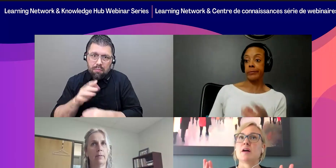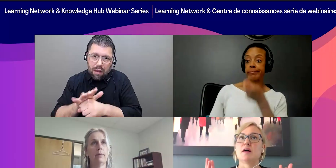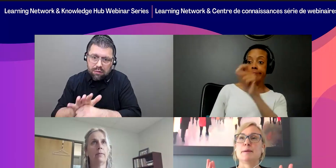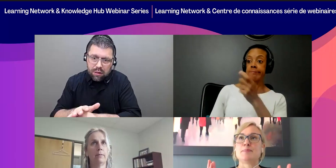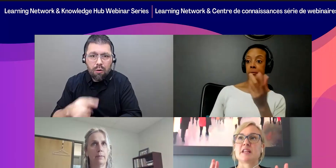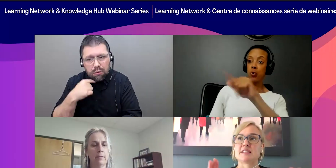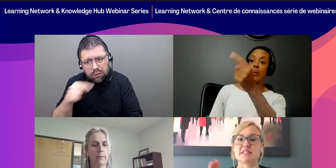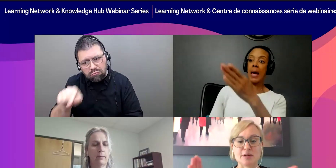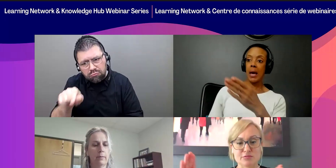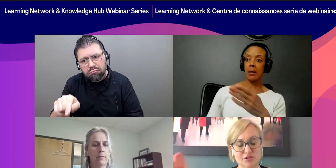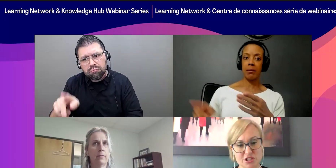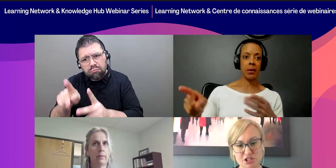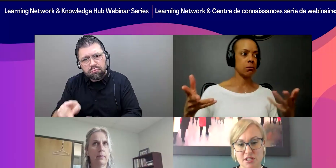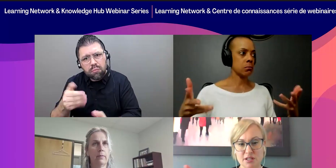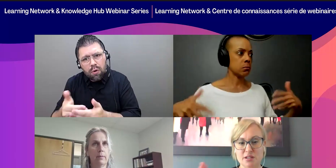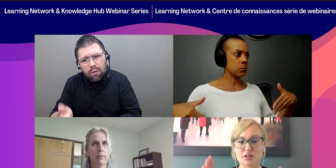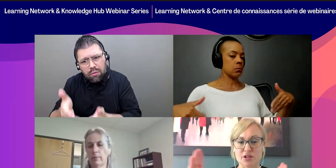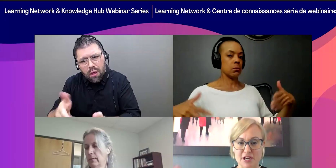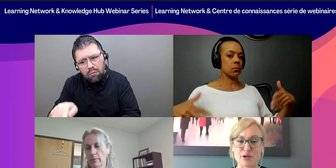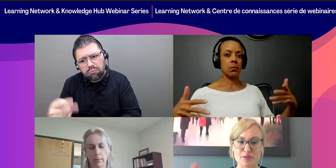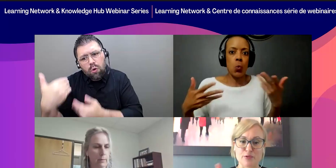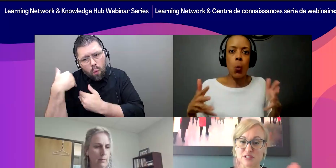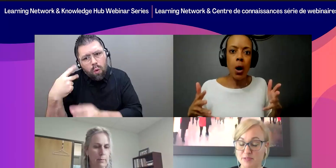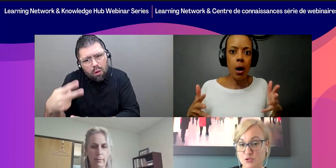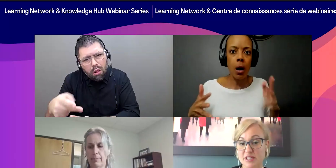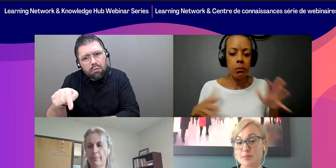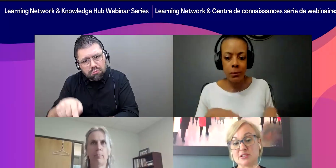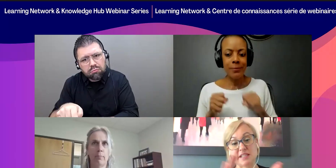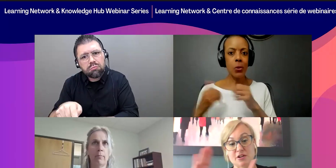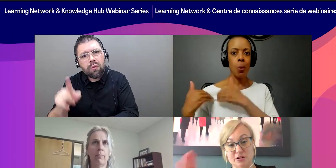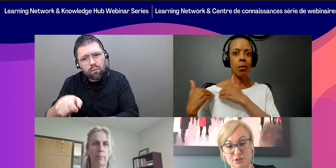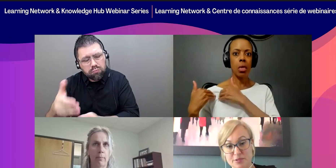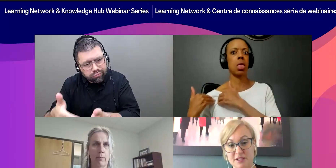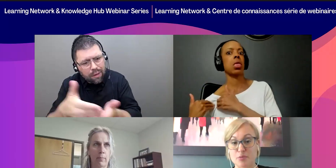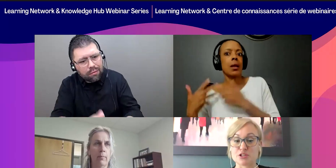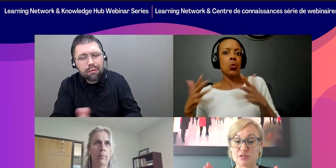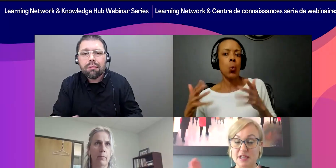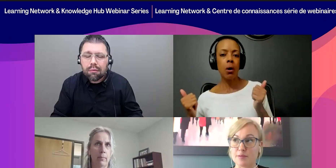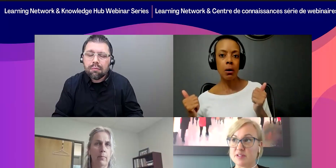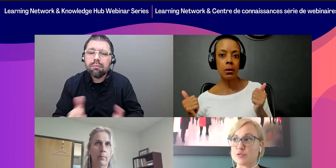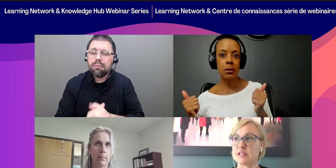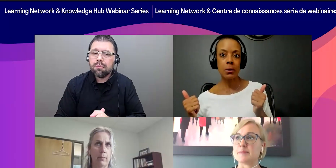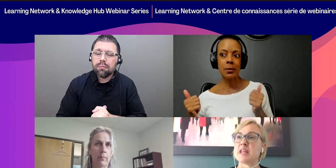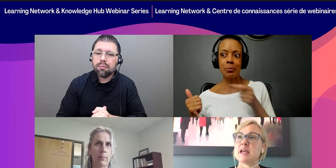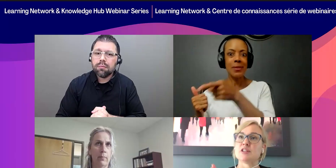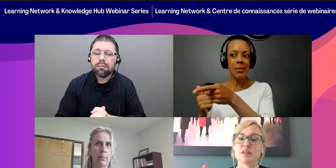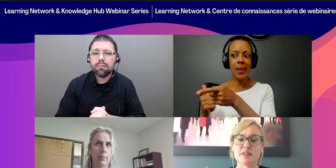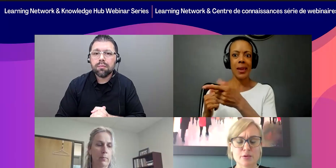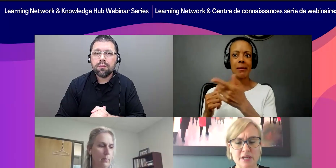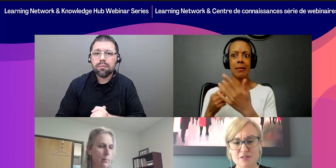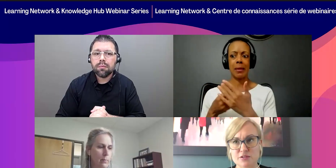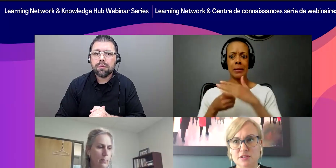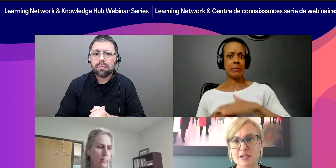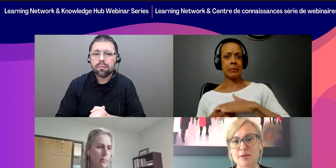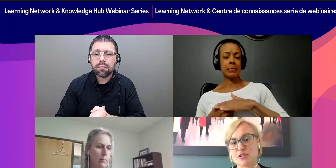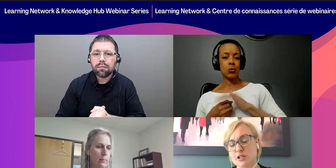careful, like I said, about judging the caregiver who is mistreating, because they are also being pressured and mistreated. The other